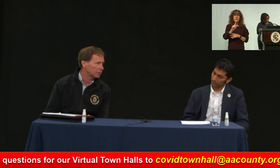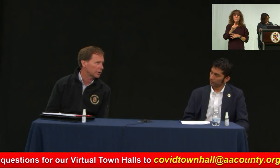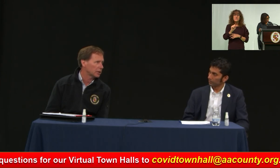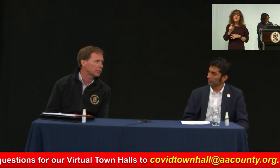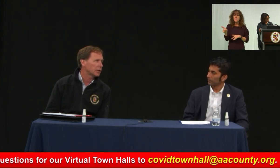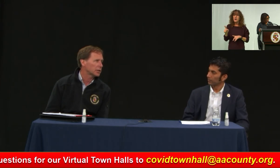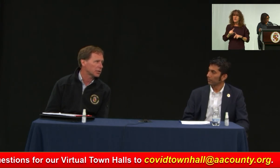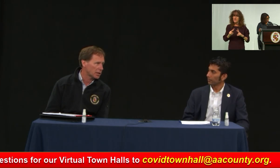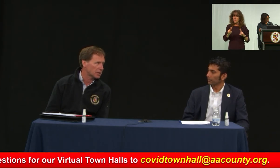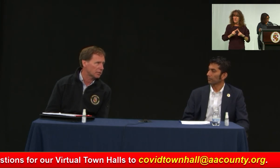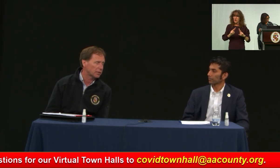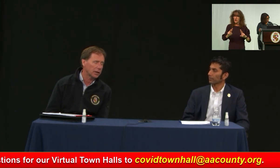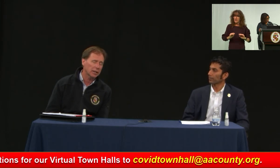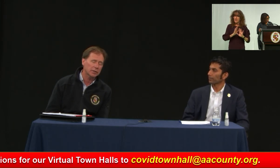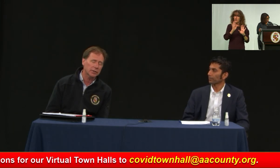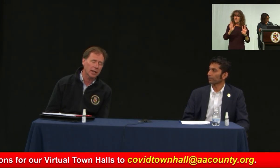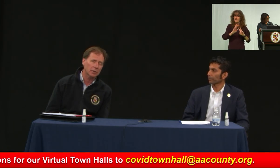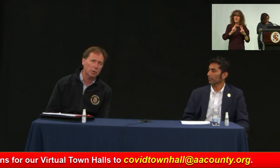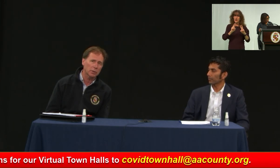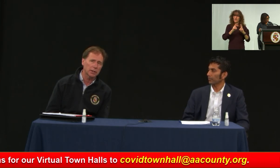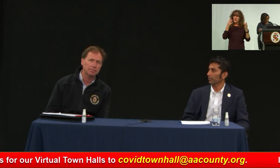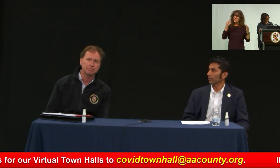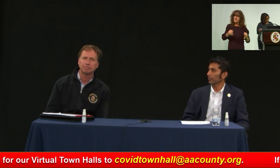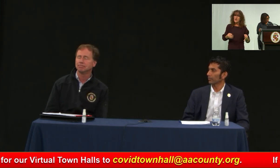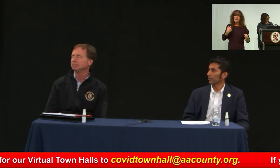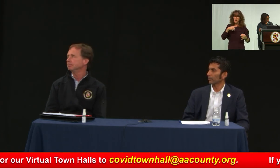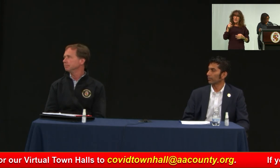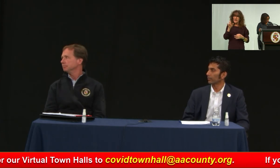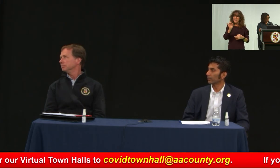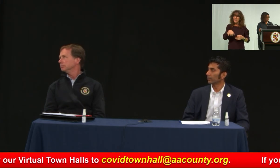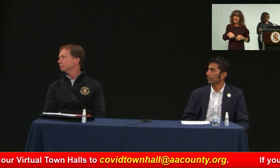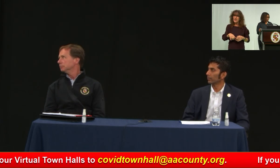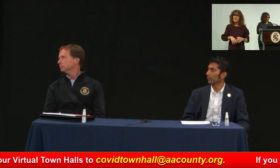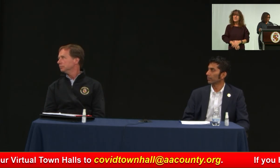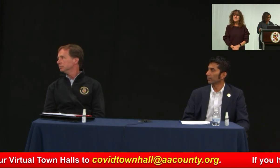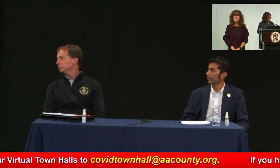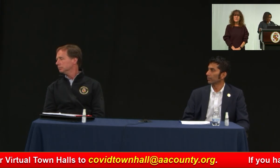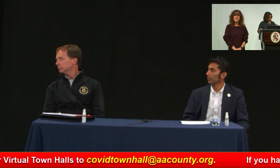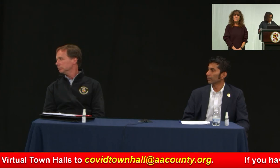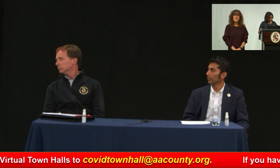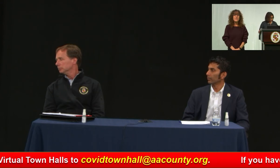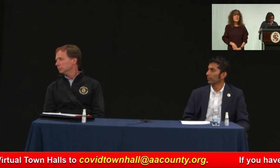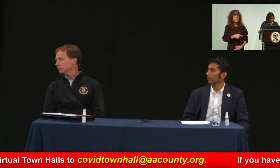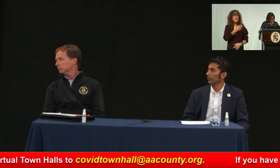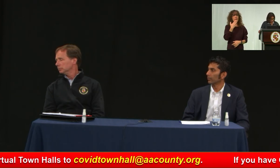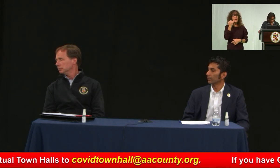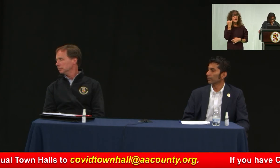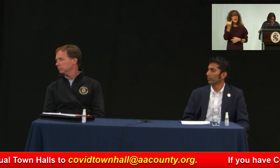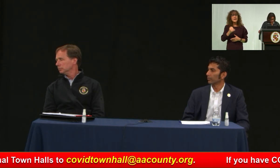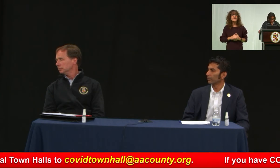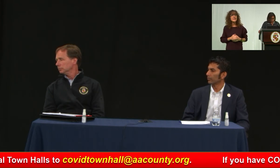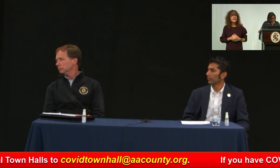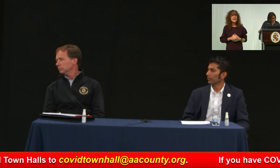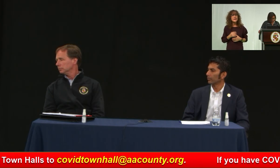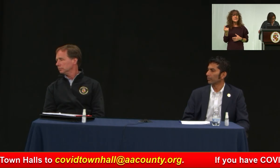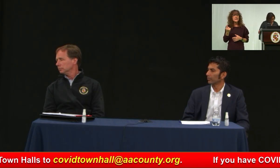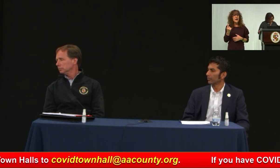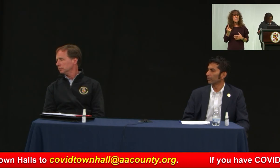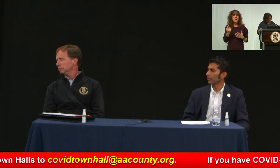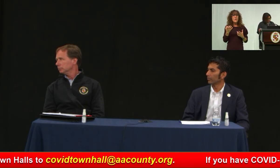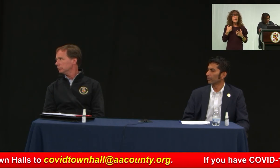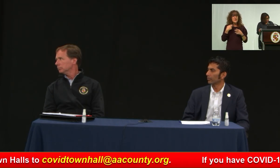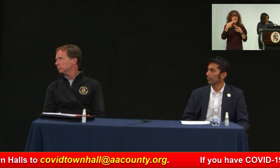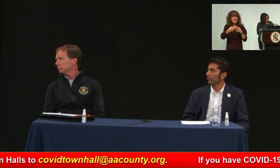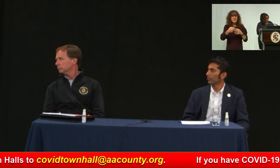clear, very, very decisive, and that's exactly what we need. Here's a good idea that someone would like me